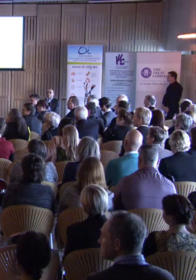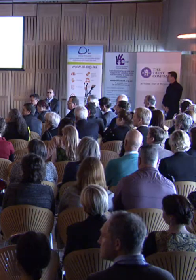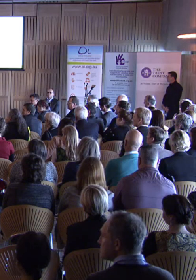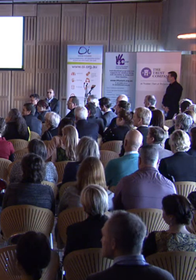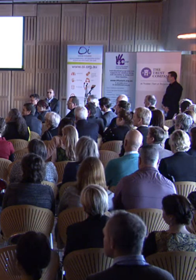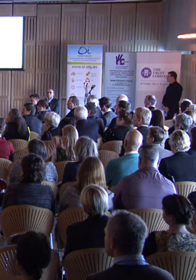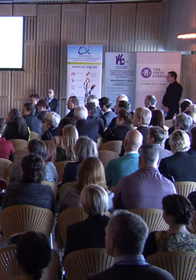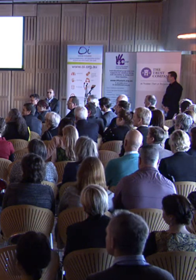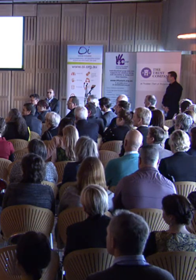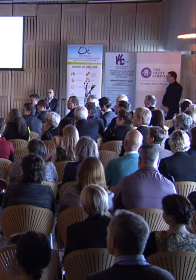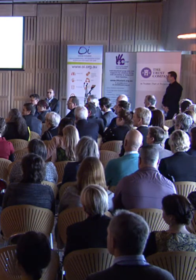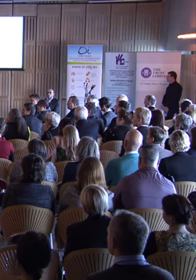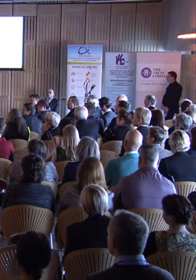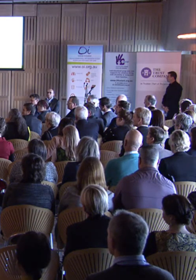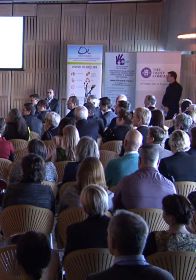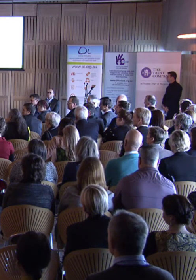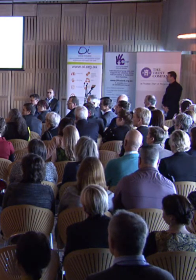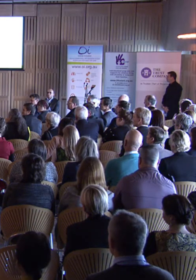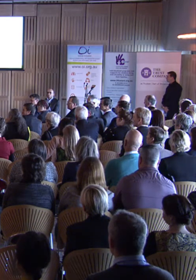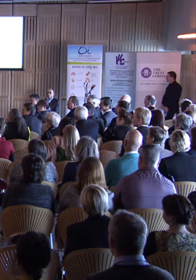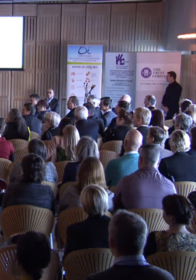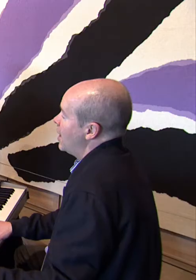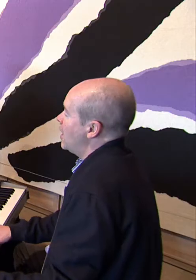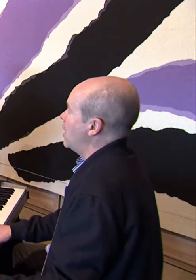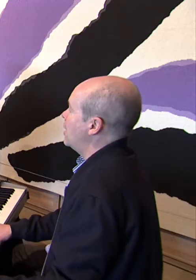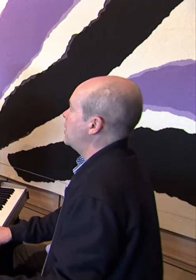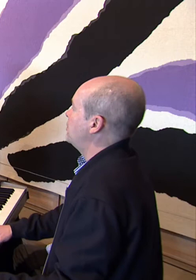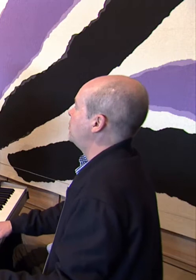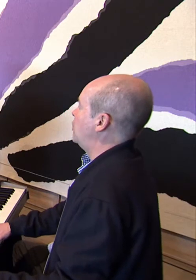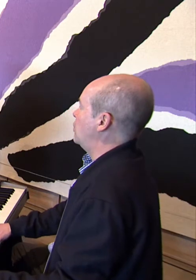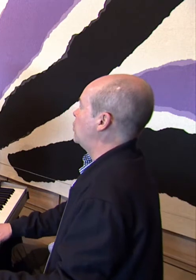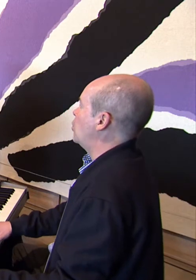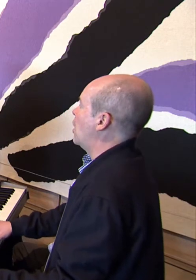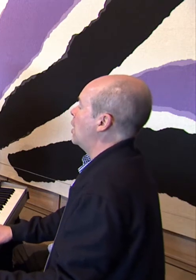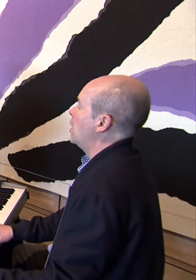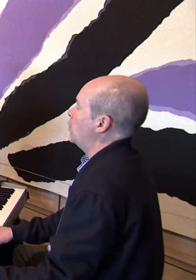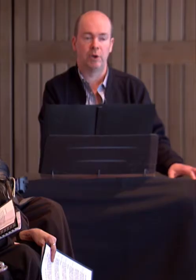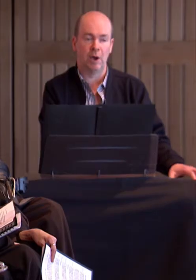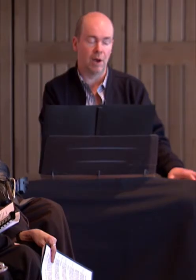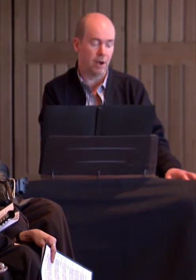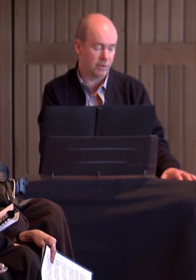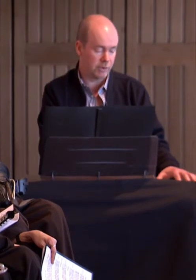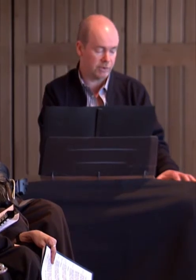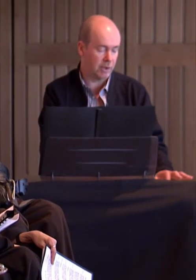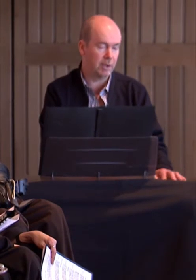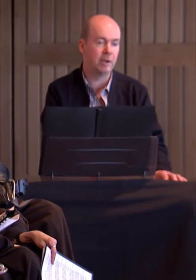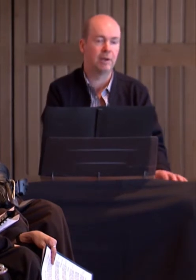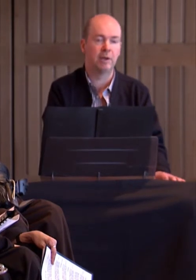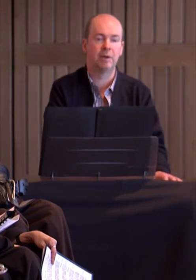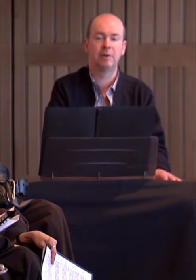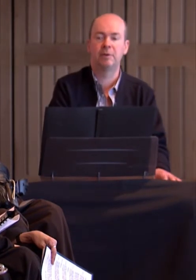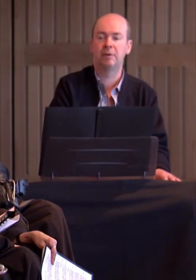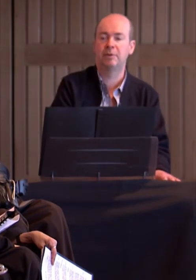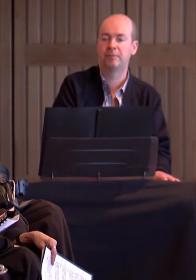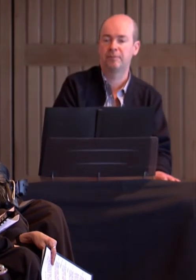with one voice. I am, you are, we are